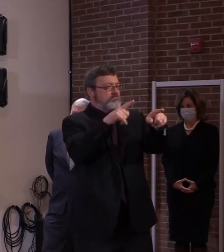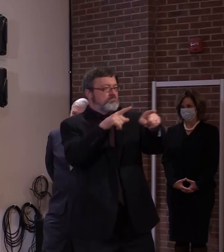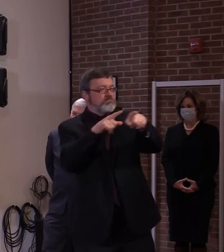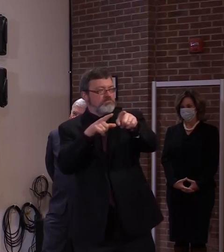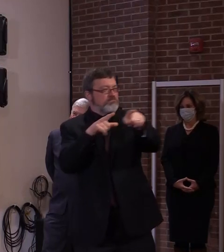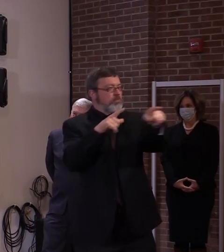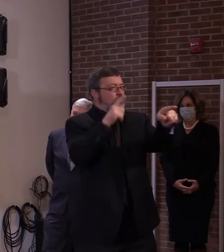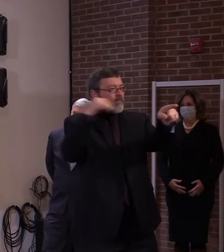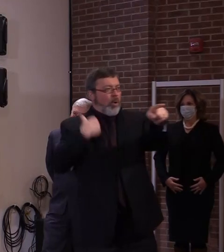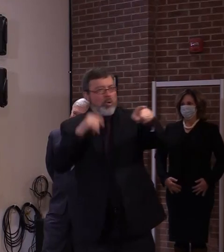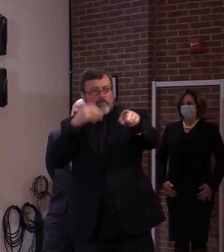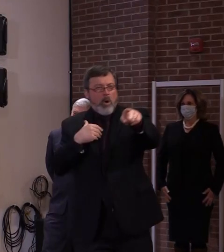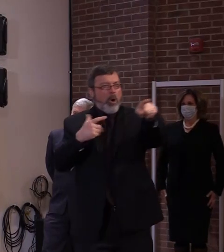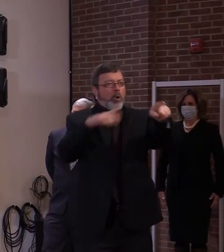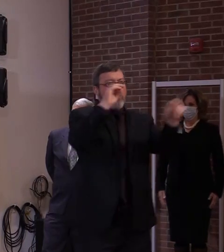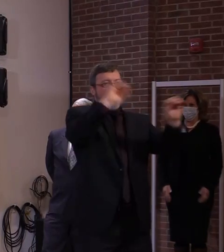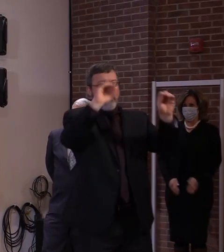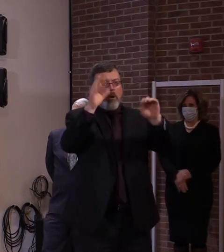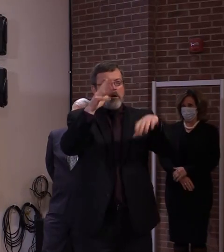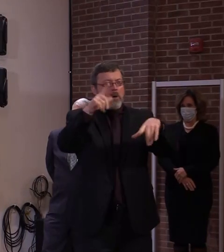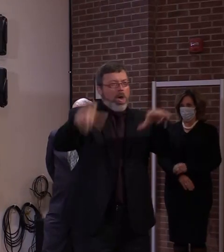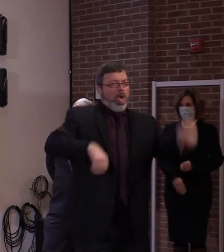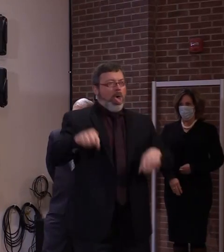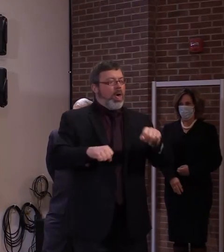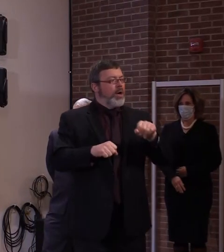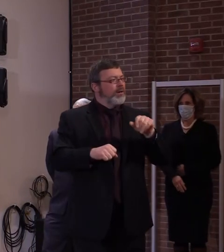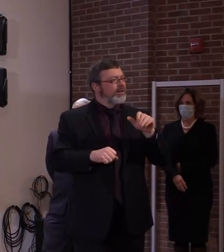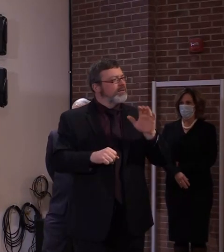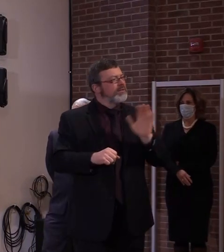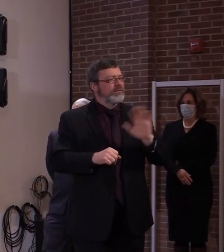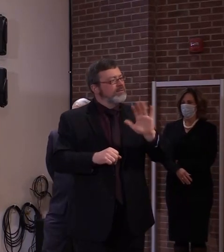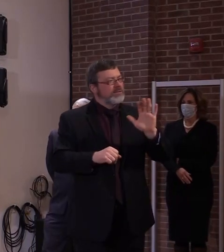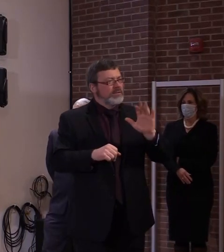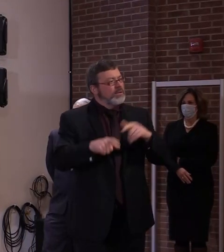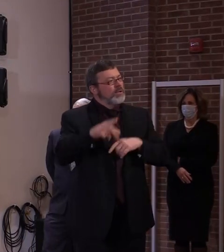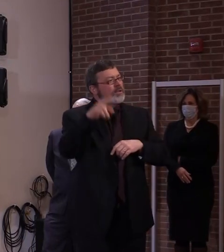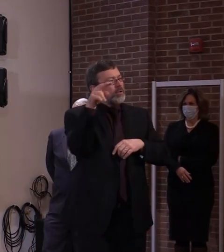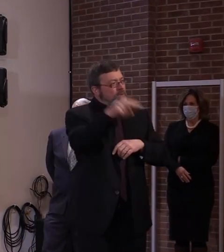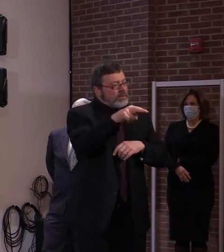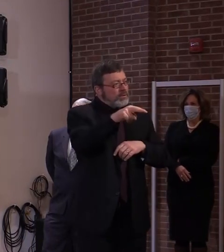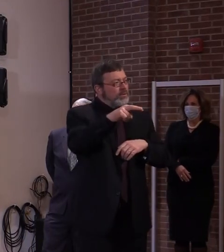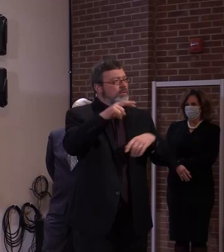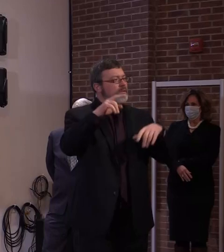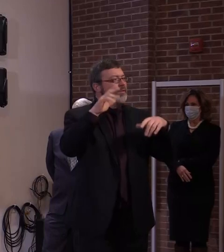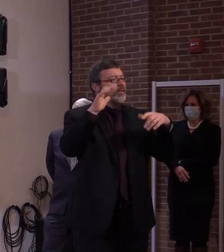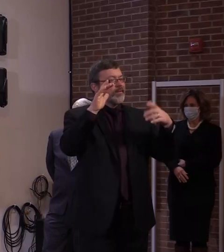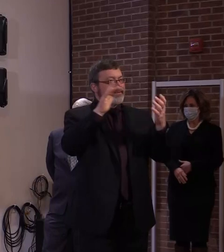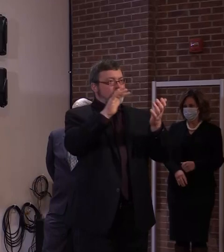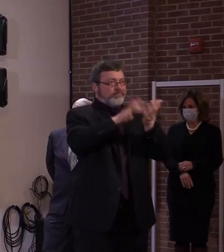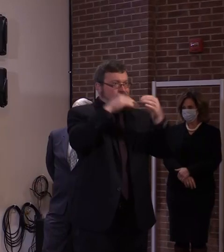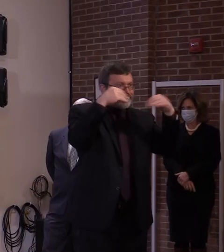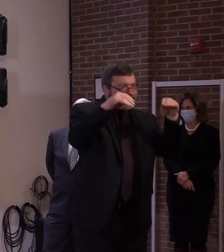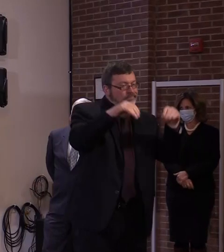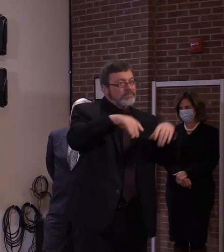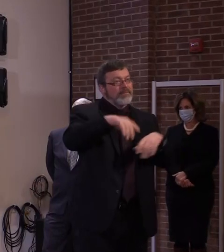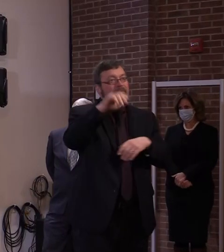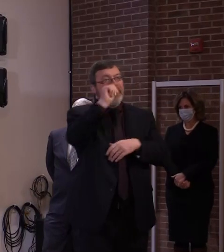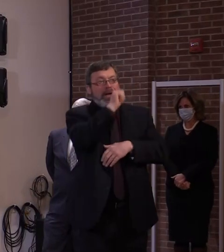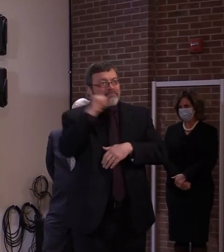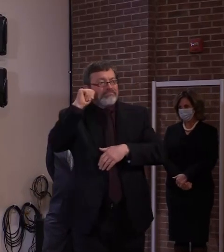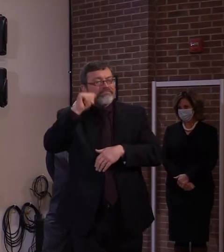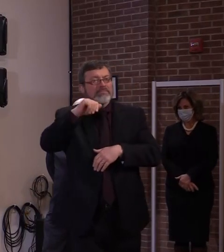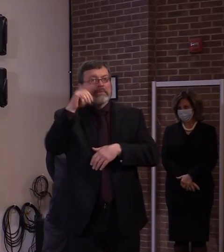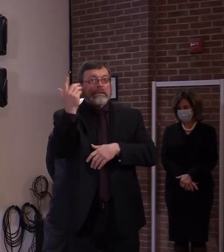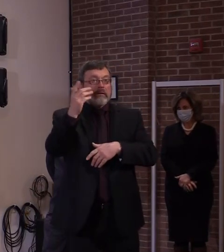fingers at the pharmacies, at Amazon, at the state of Vermont, at the United States, at